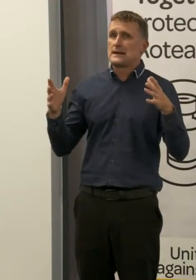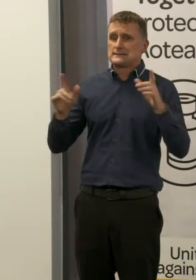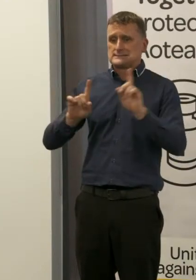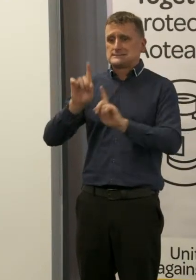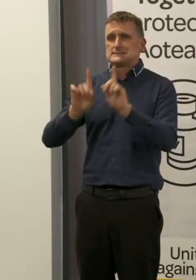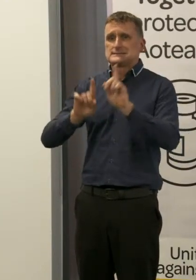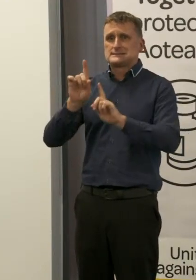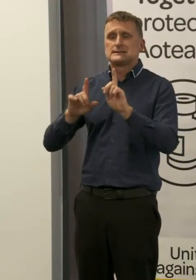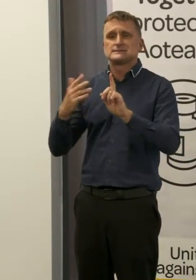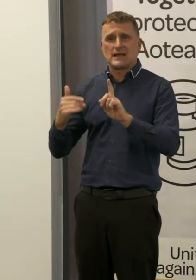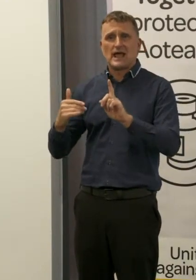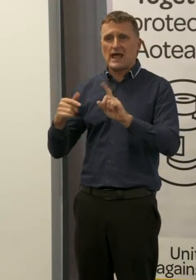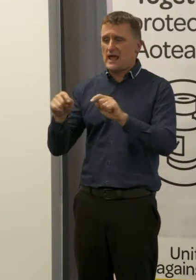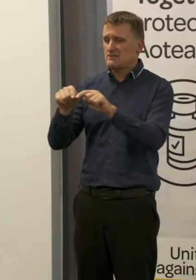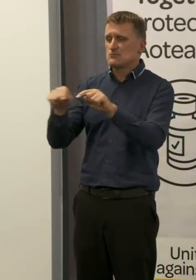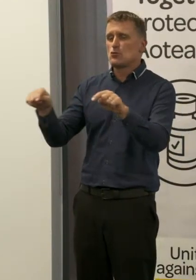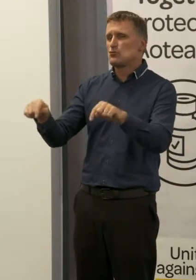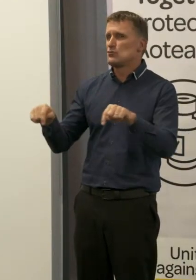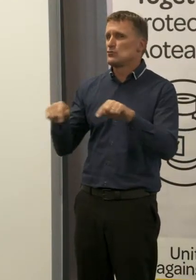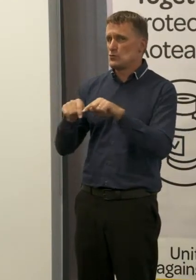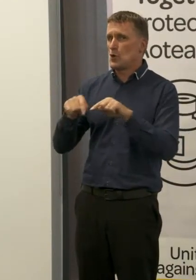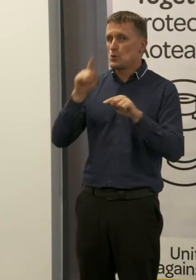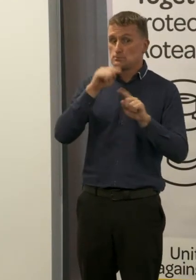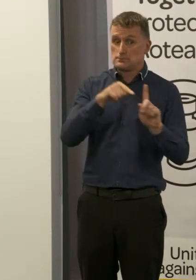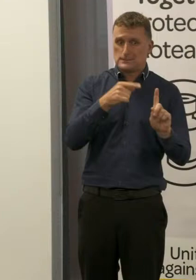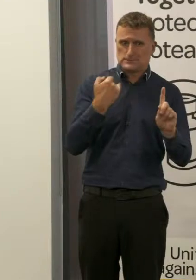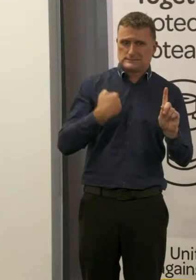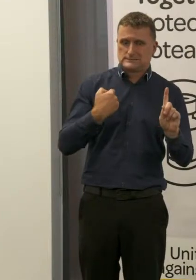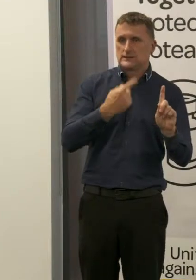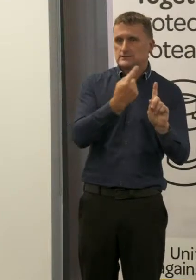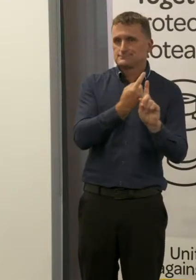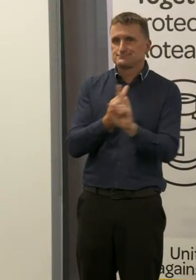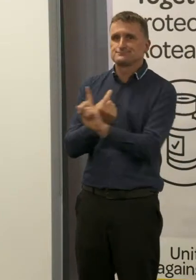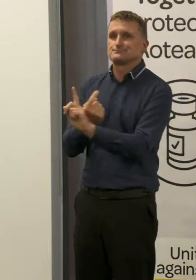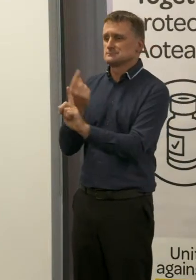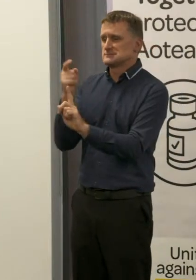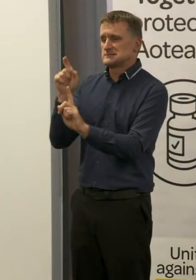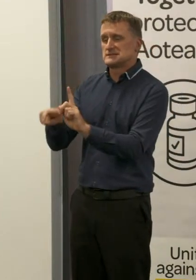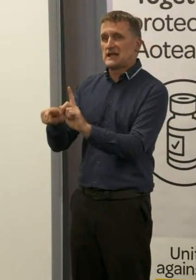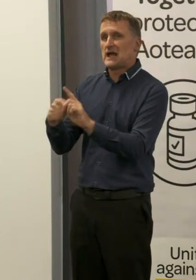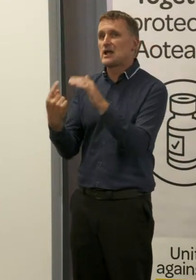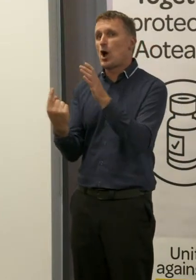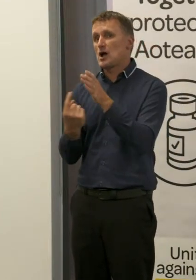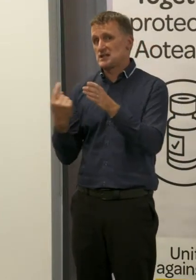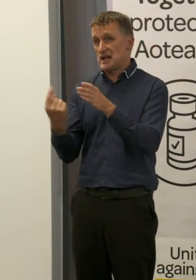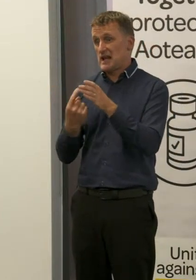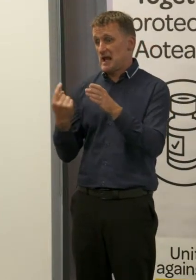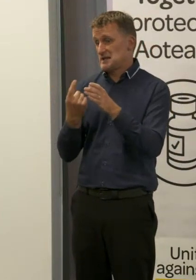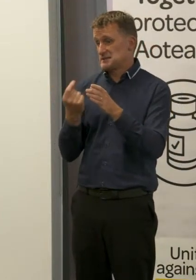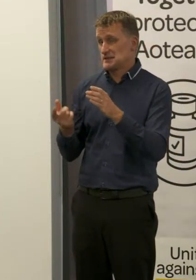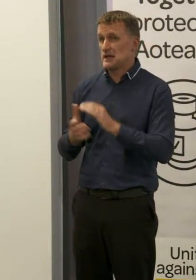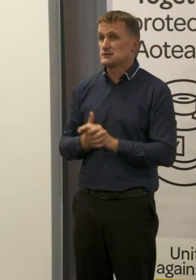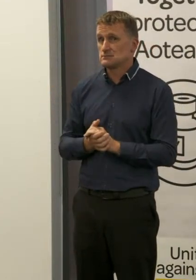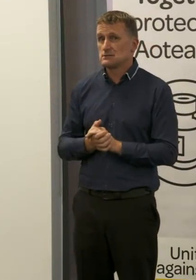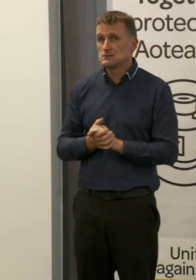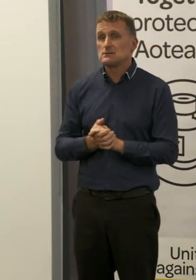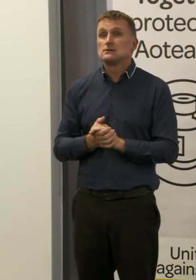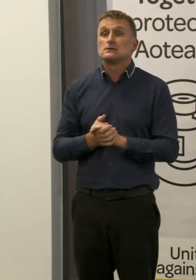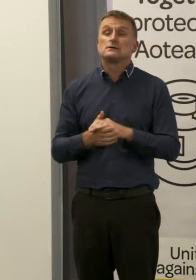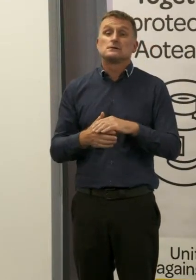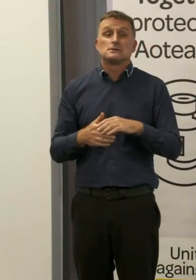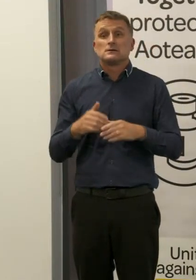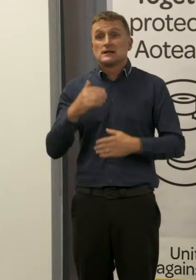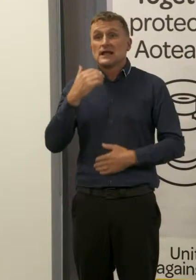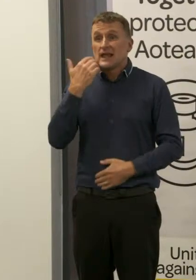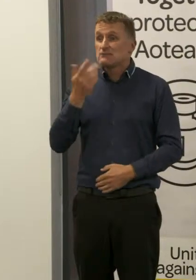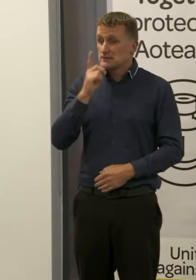managed isolation facilities to support people to isolate safely if they need to there. And every day there are some people who are going